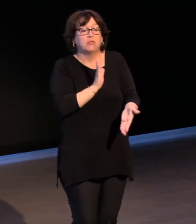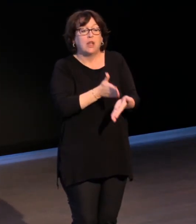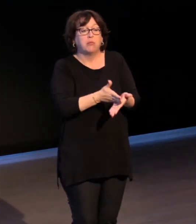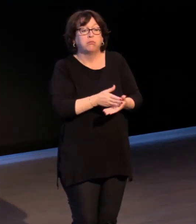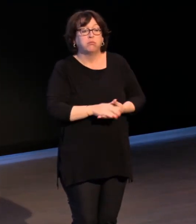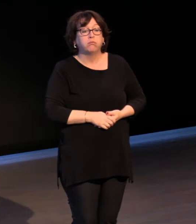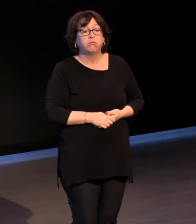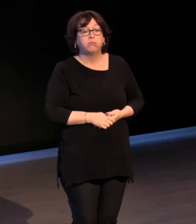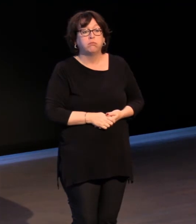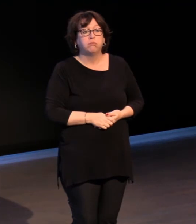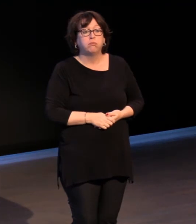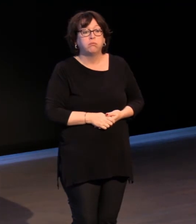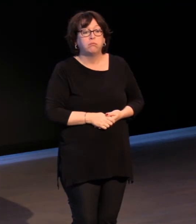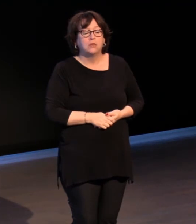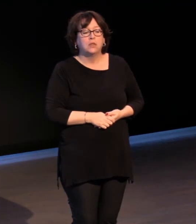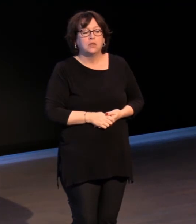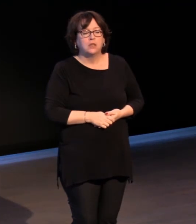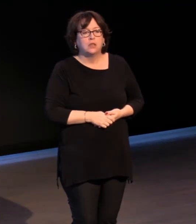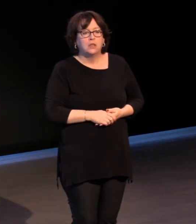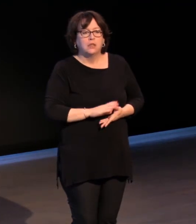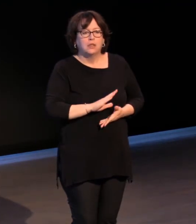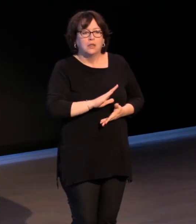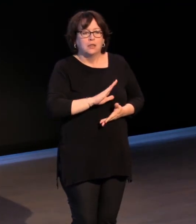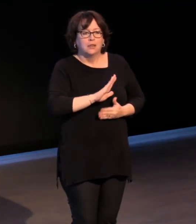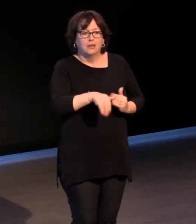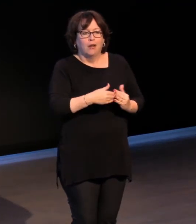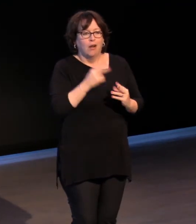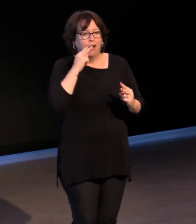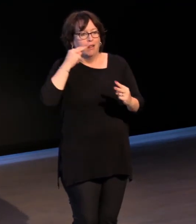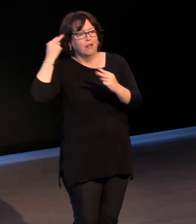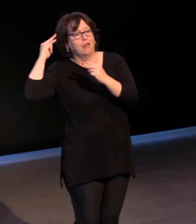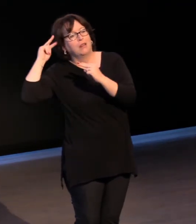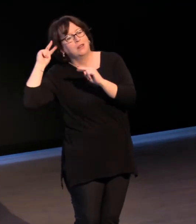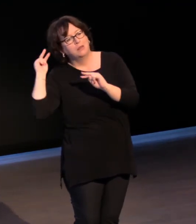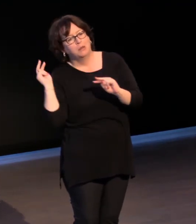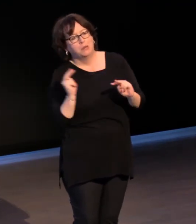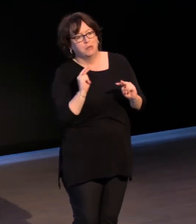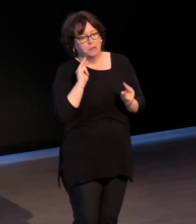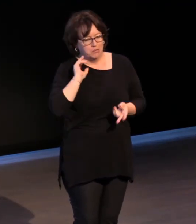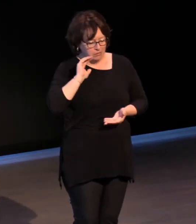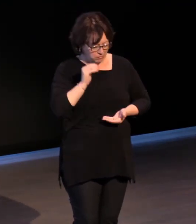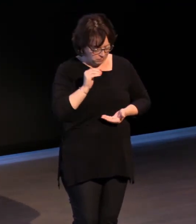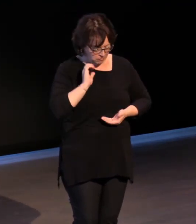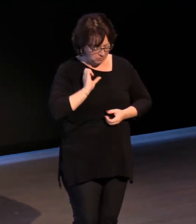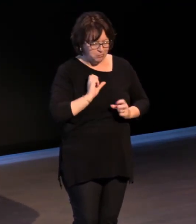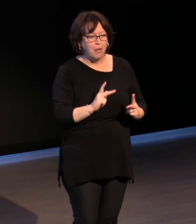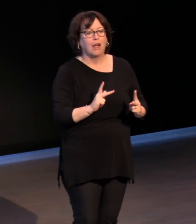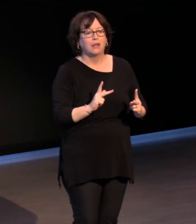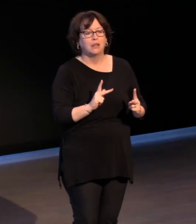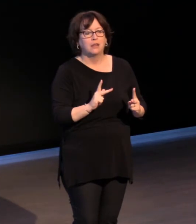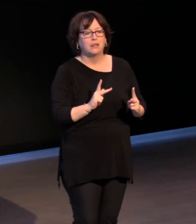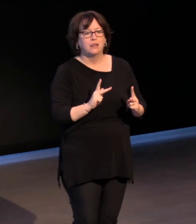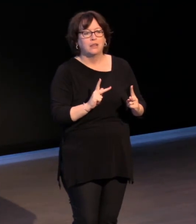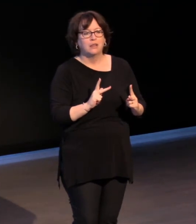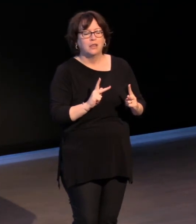And all the frustrations of my young life came to the surface. I started